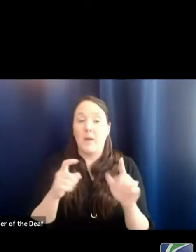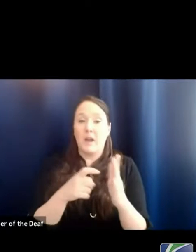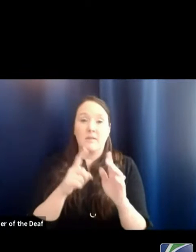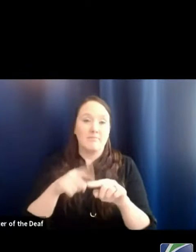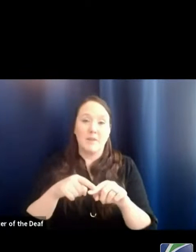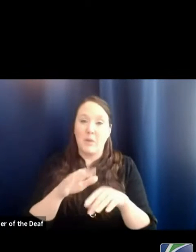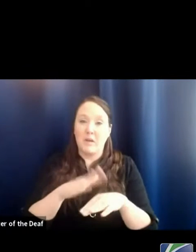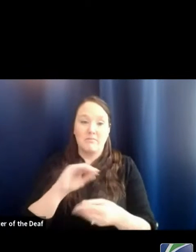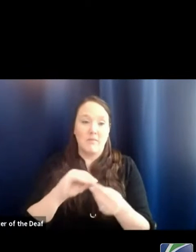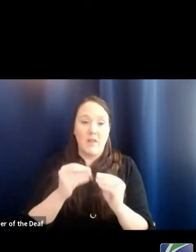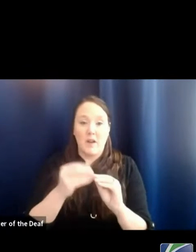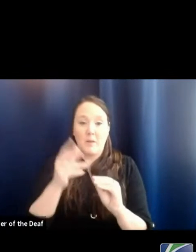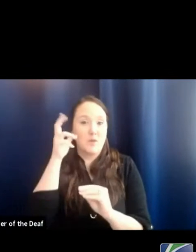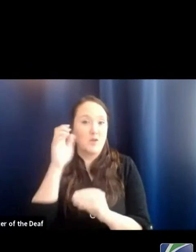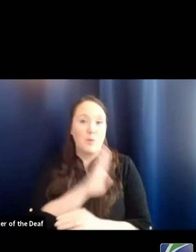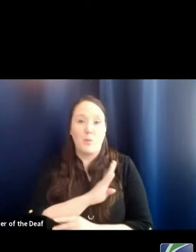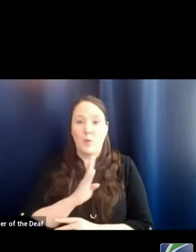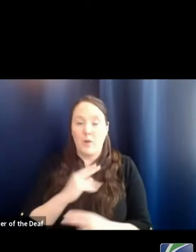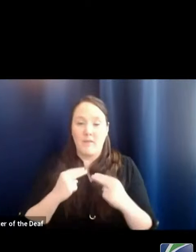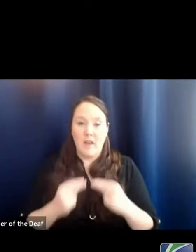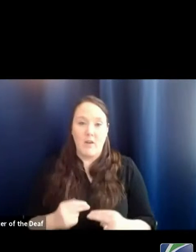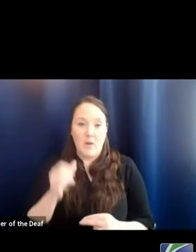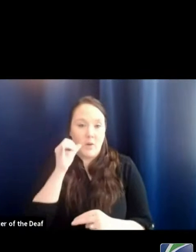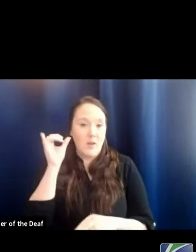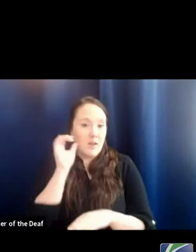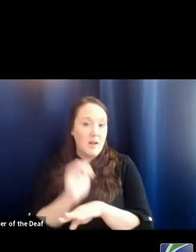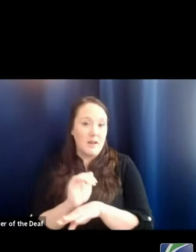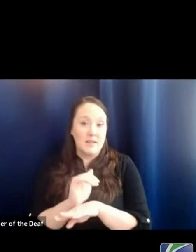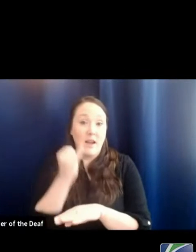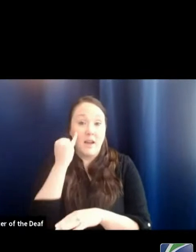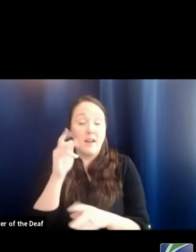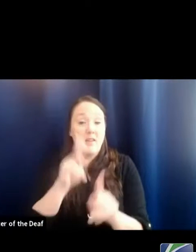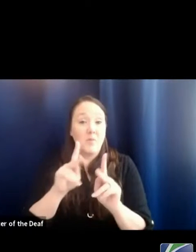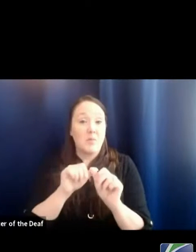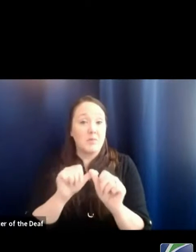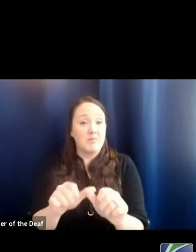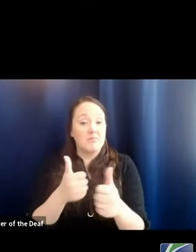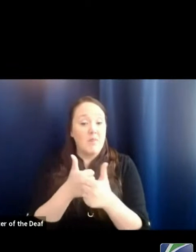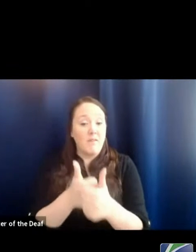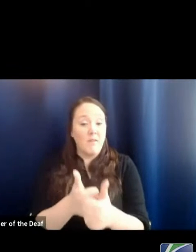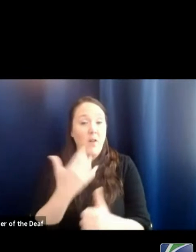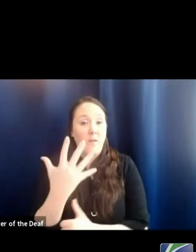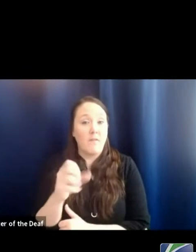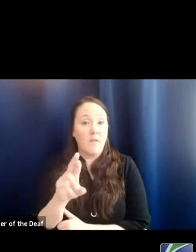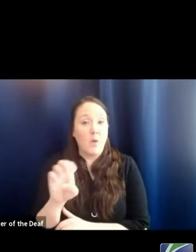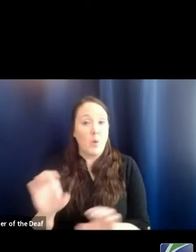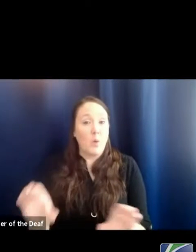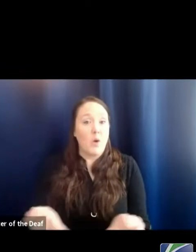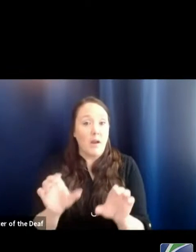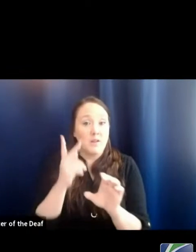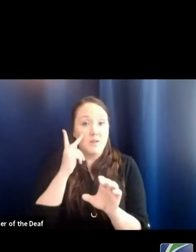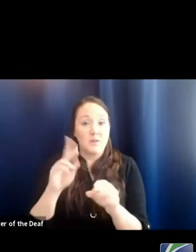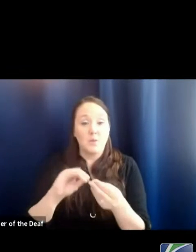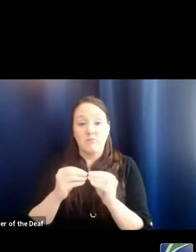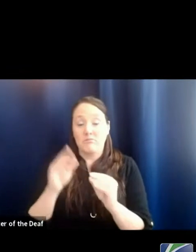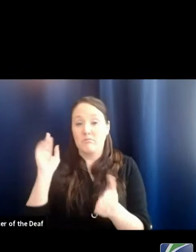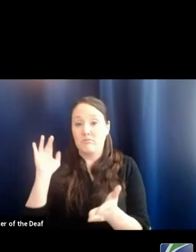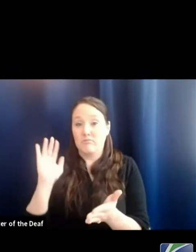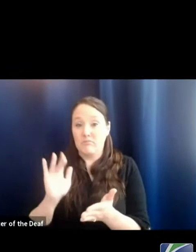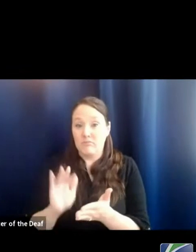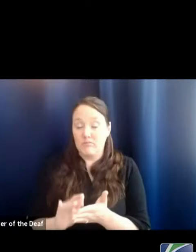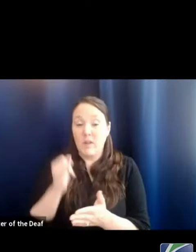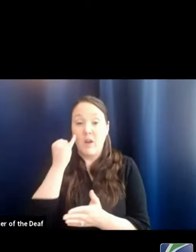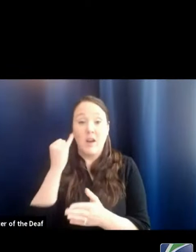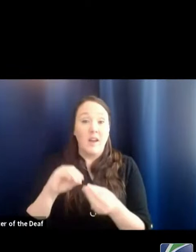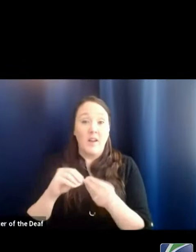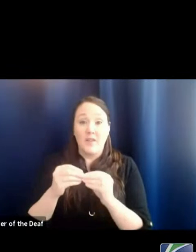last night. It depends on the Board of Health. Depends on whether people continue to follow the 5 core actions. We continue to see our numbers go down, or if our numbers go back up,